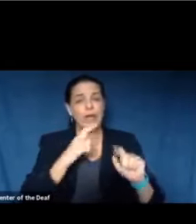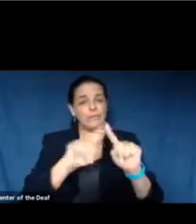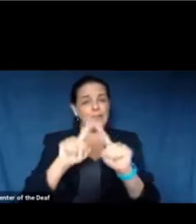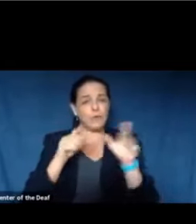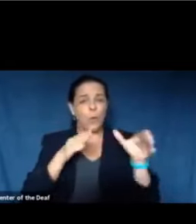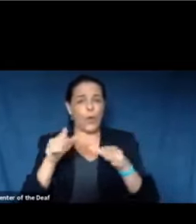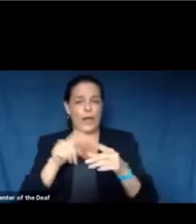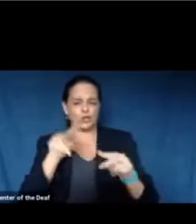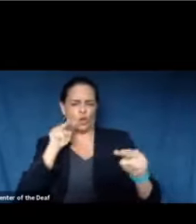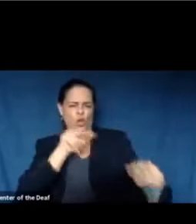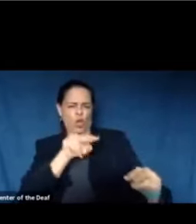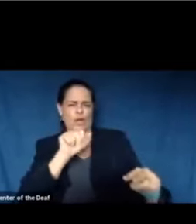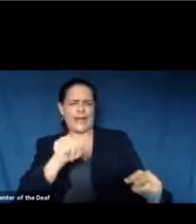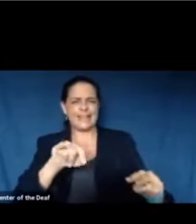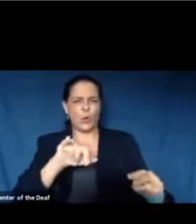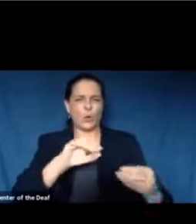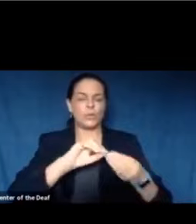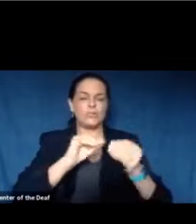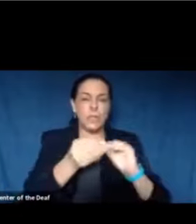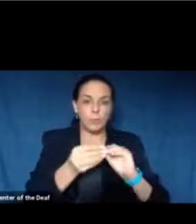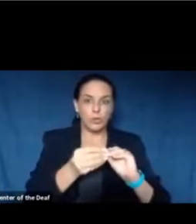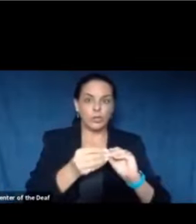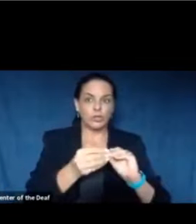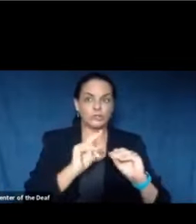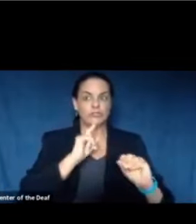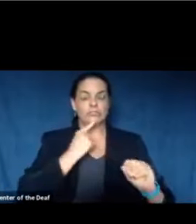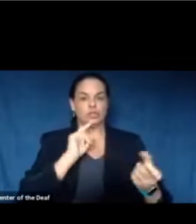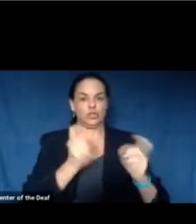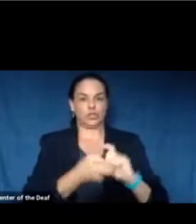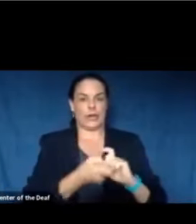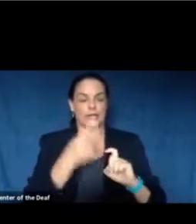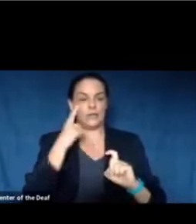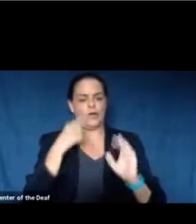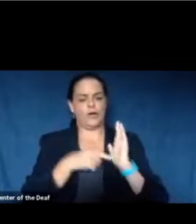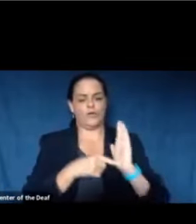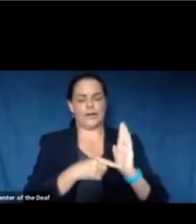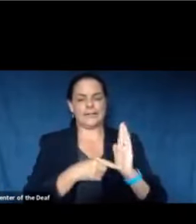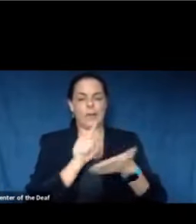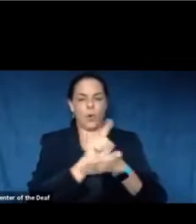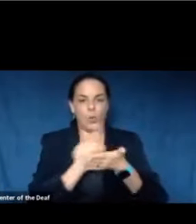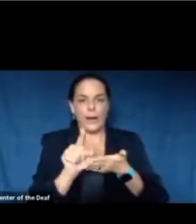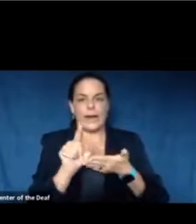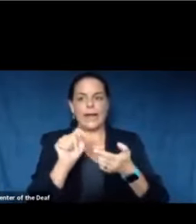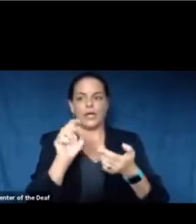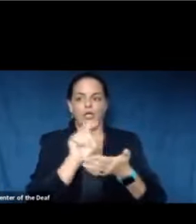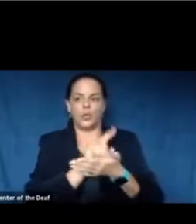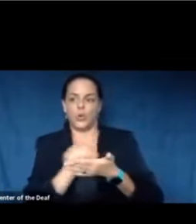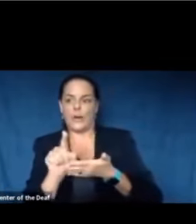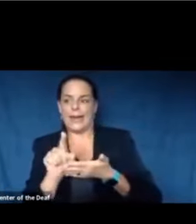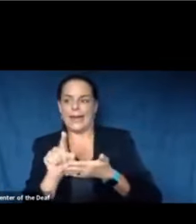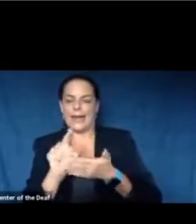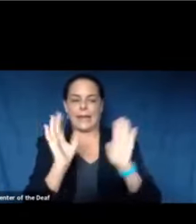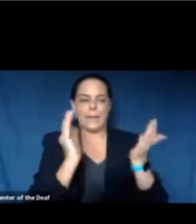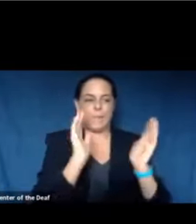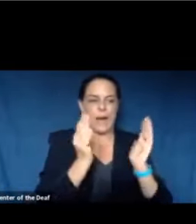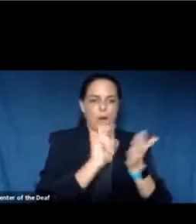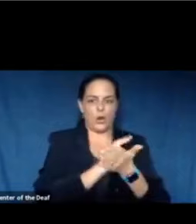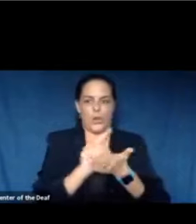at the statistically significant changes, such as a week-to-week, week-over-week change?